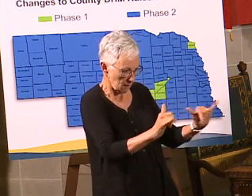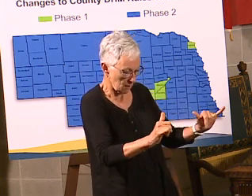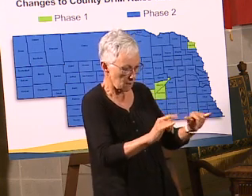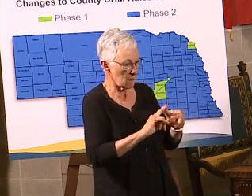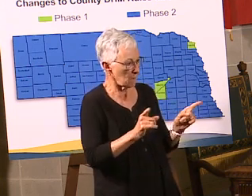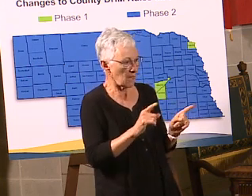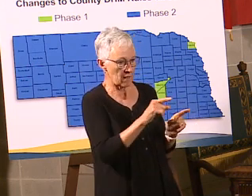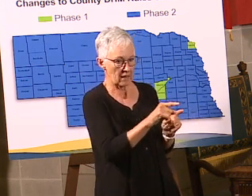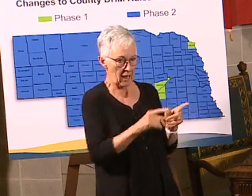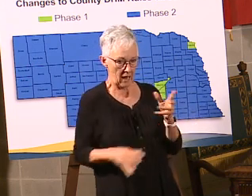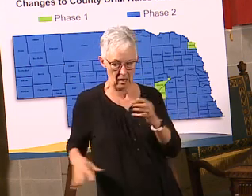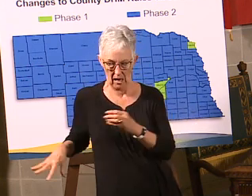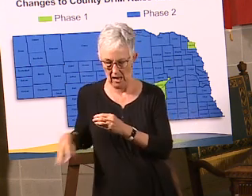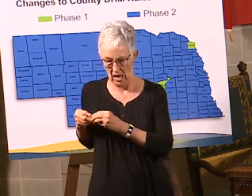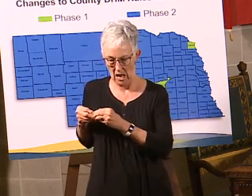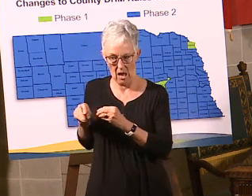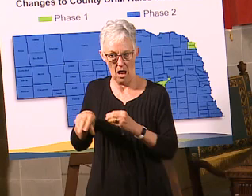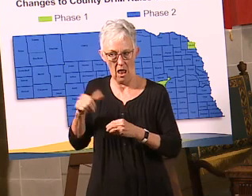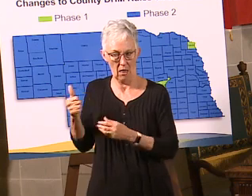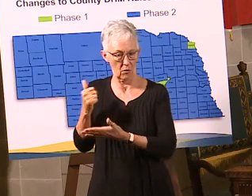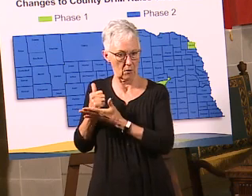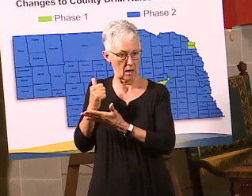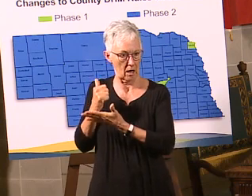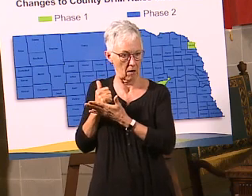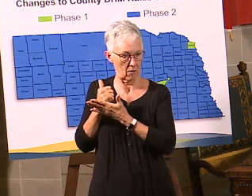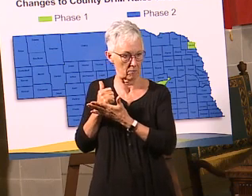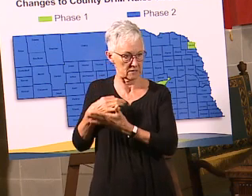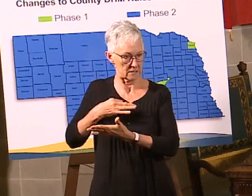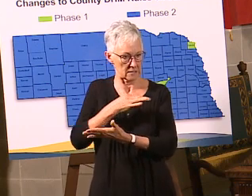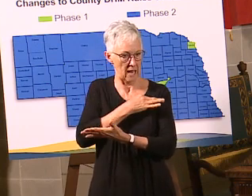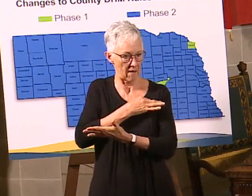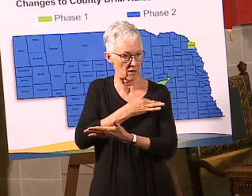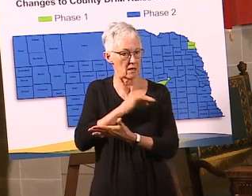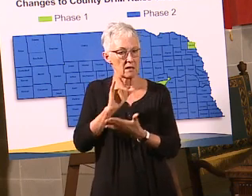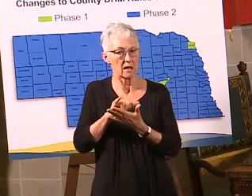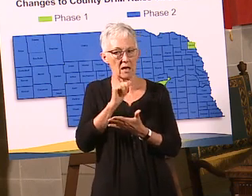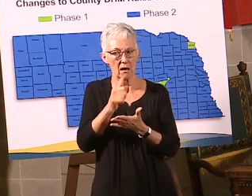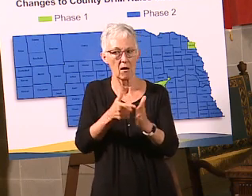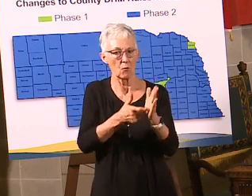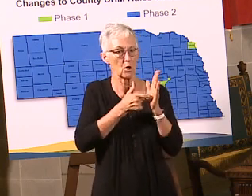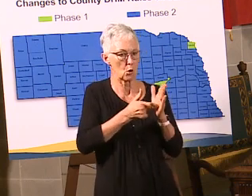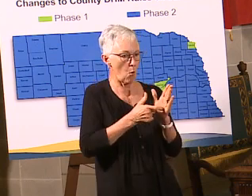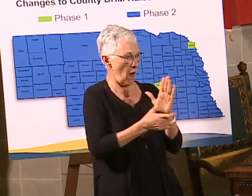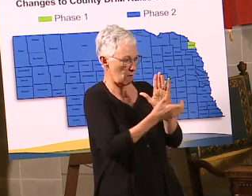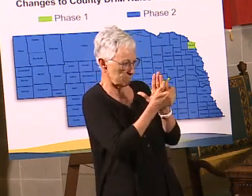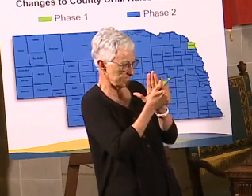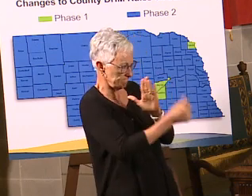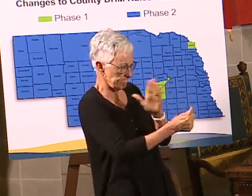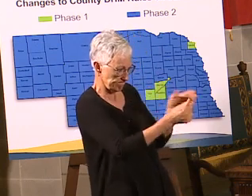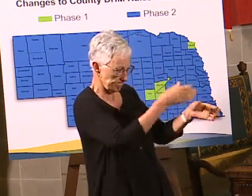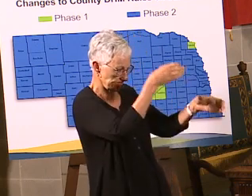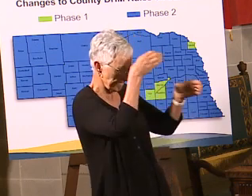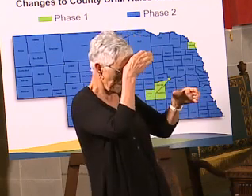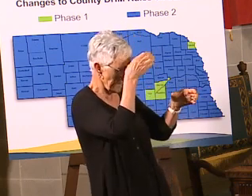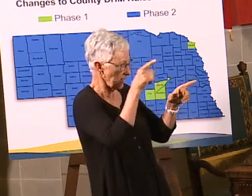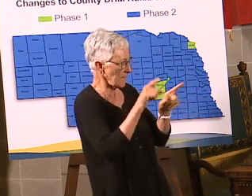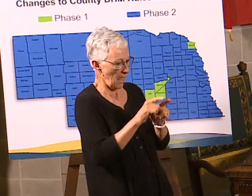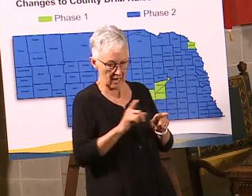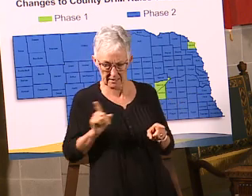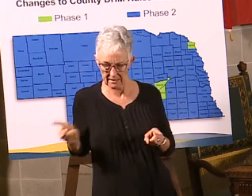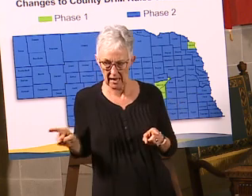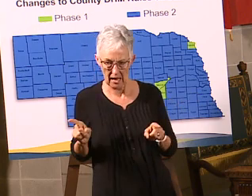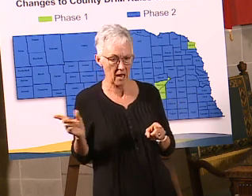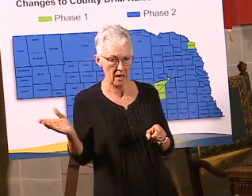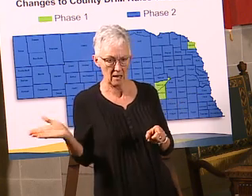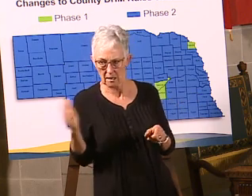getting other help to help with other things that aren't really skilled for nursing, such as running IVs and